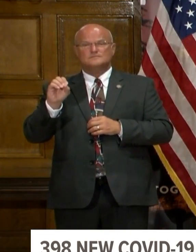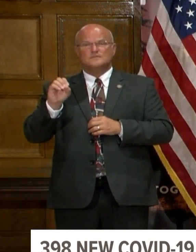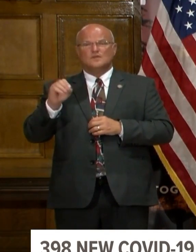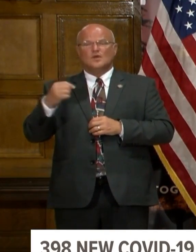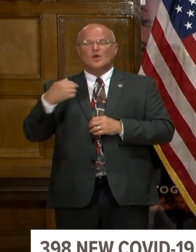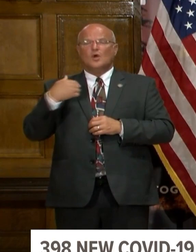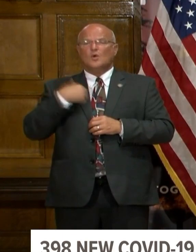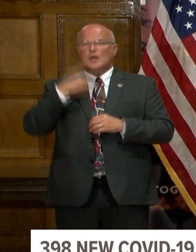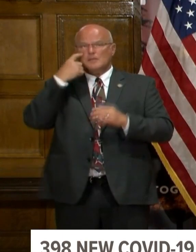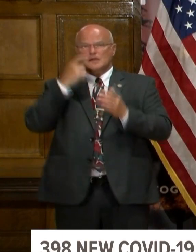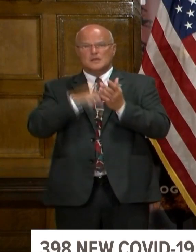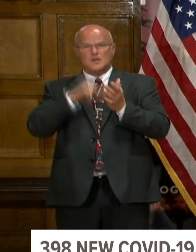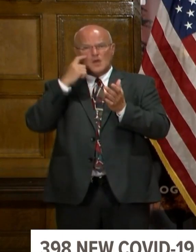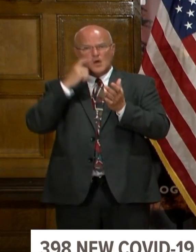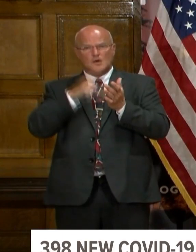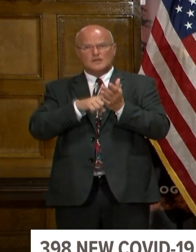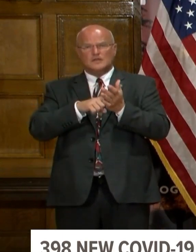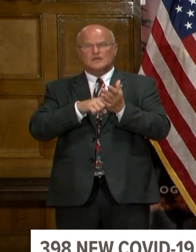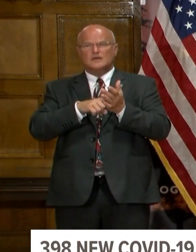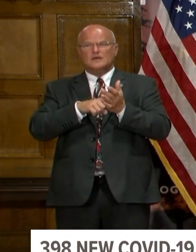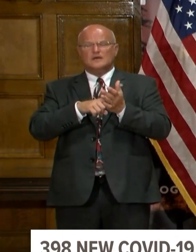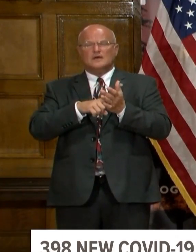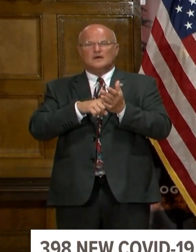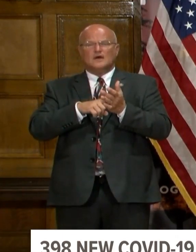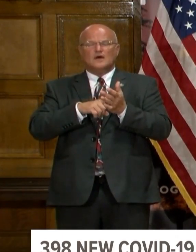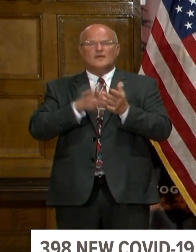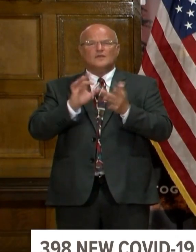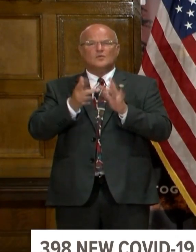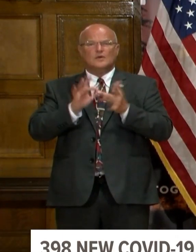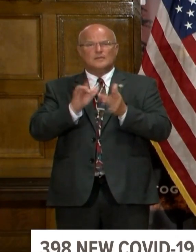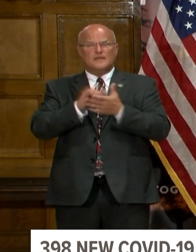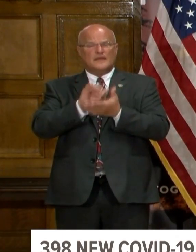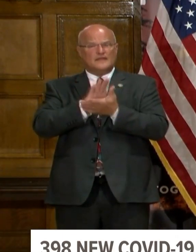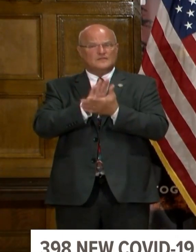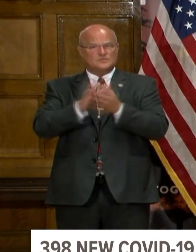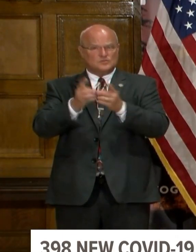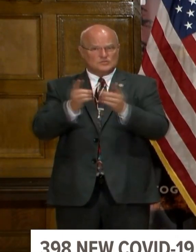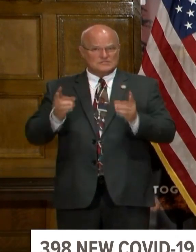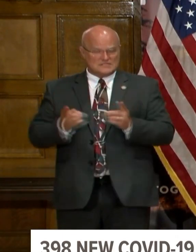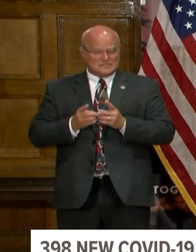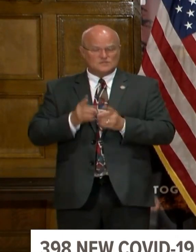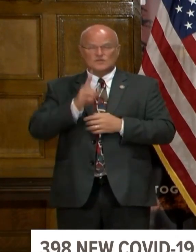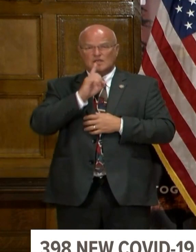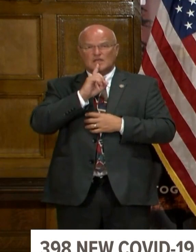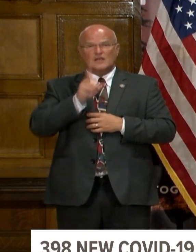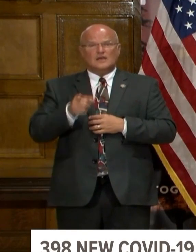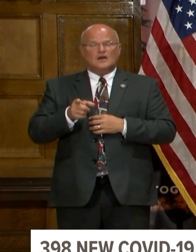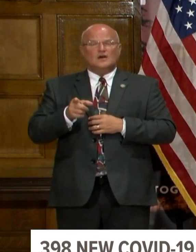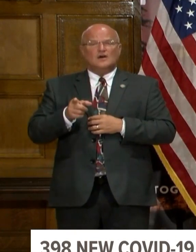We've been noticing on the ACHI website that school districts are